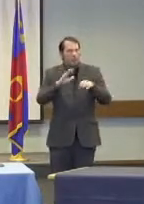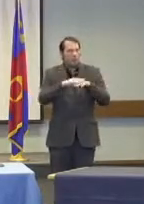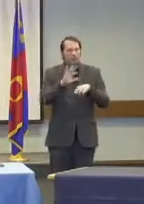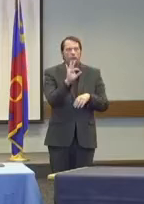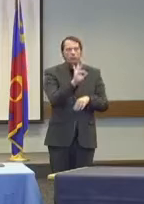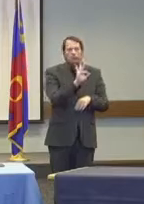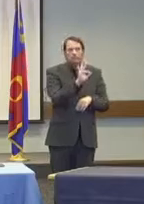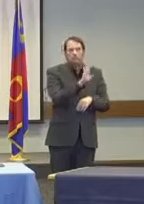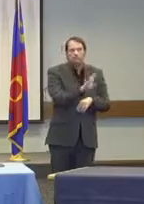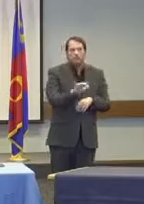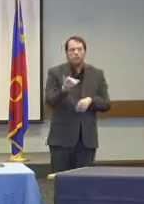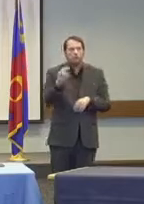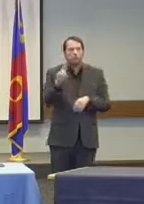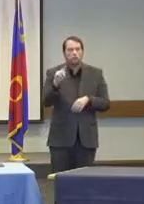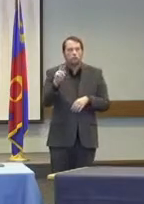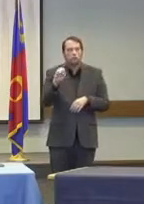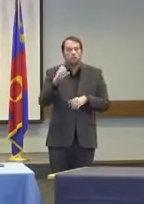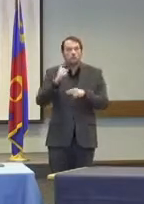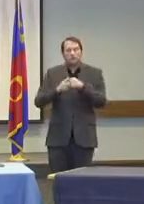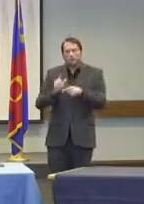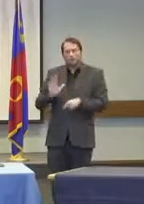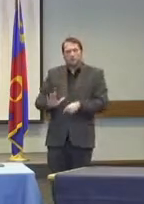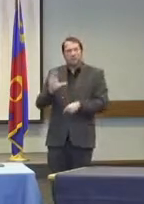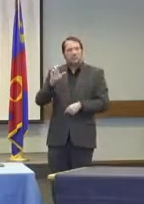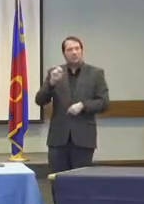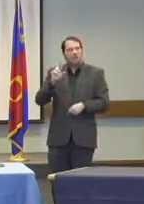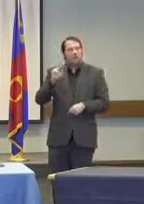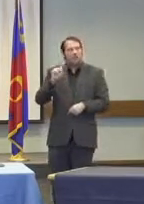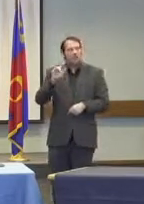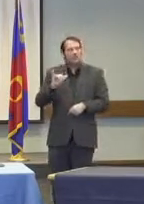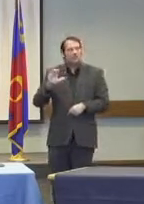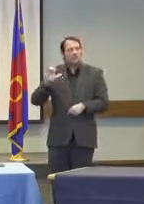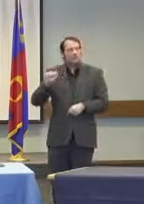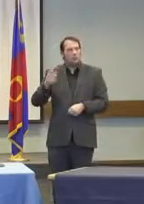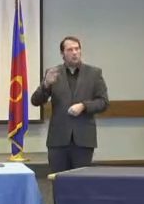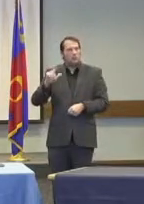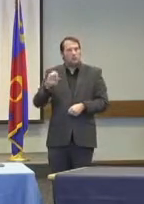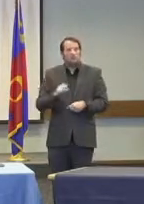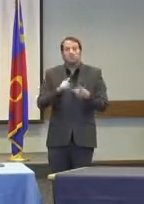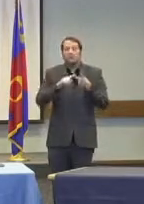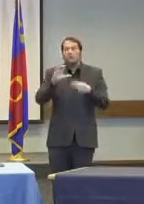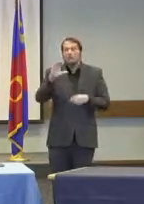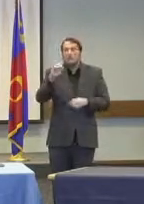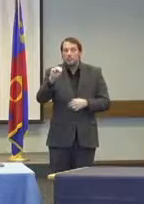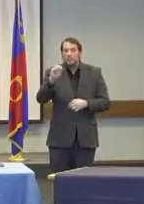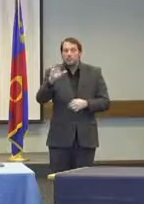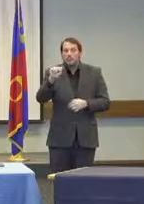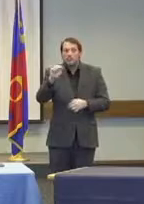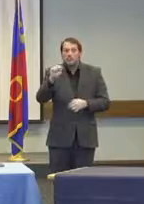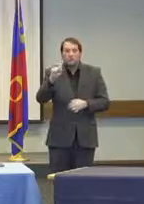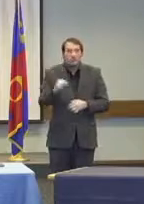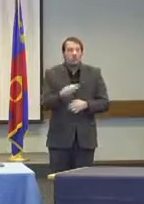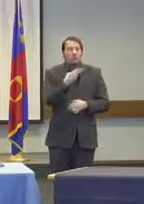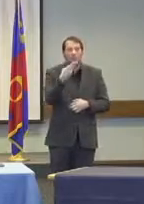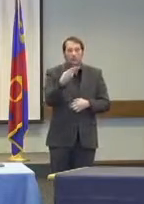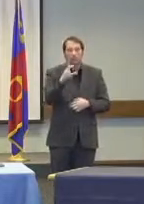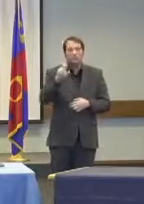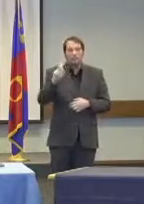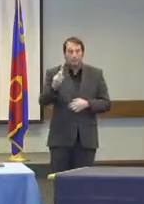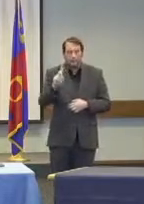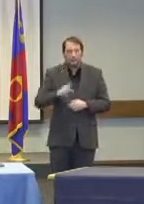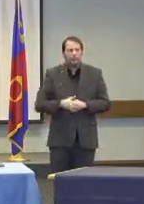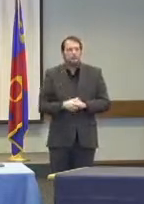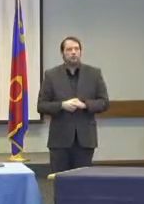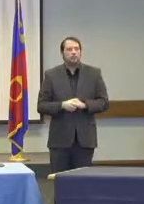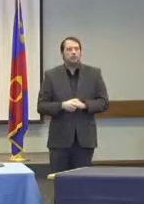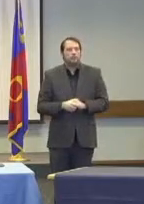6 on Comcast and RCN, HD on 996 and 1056,